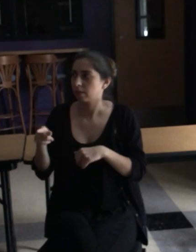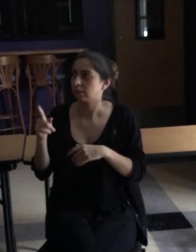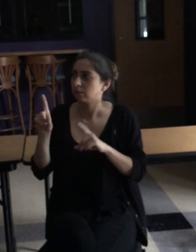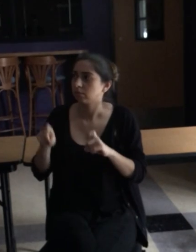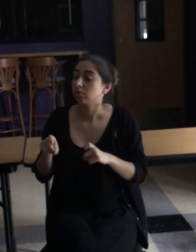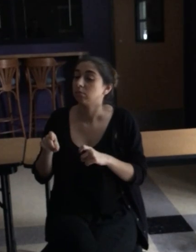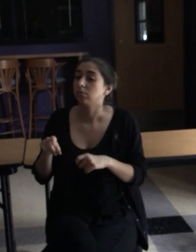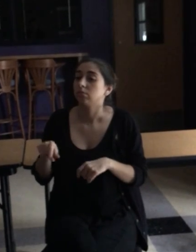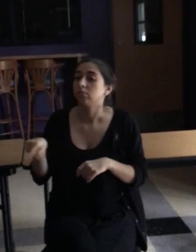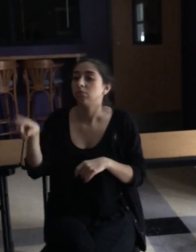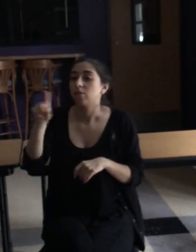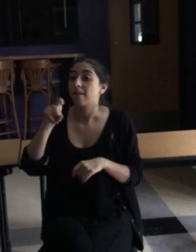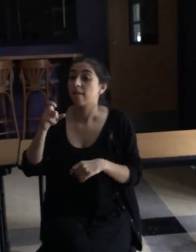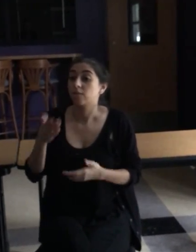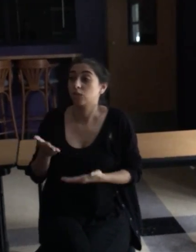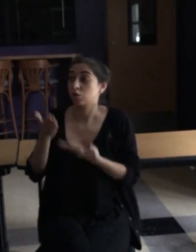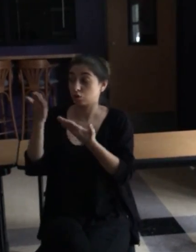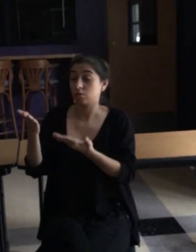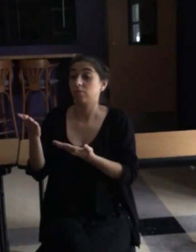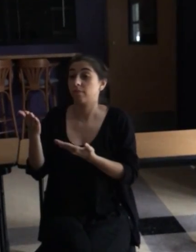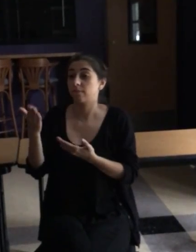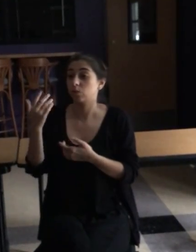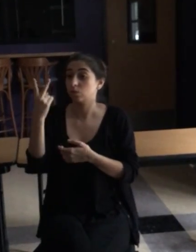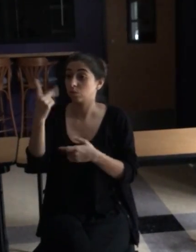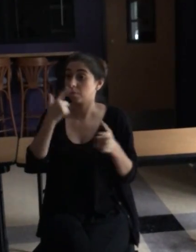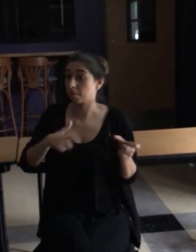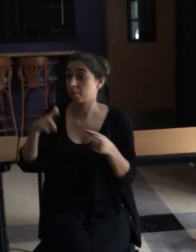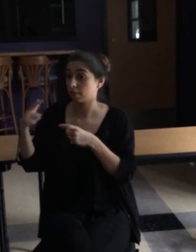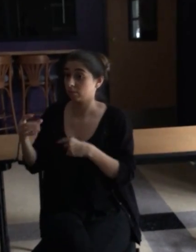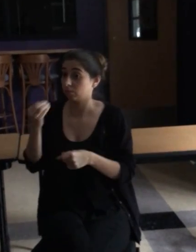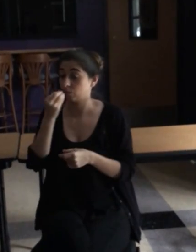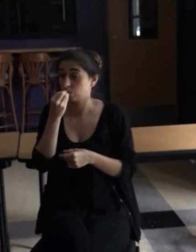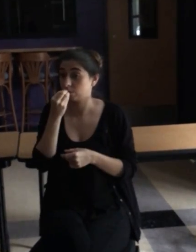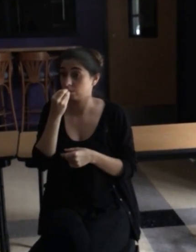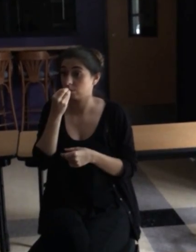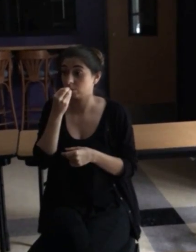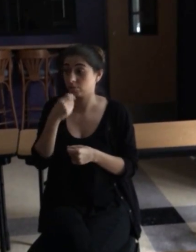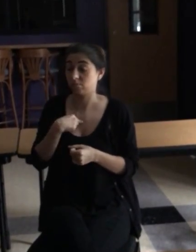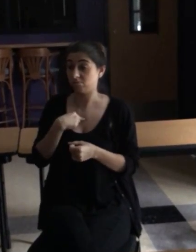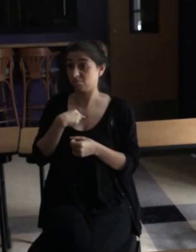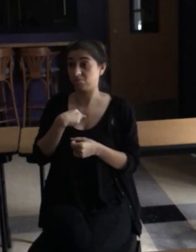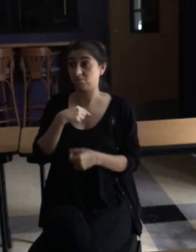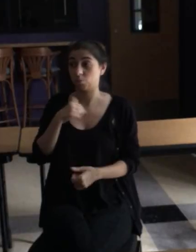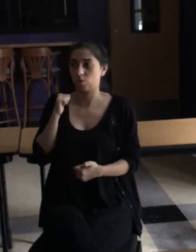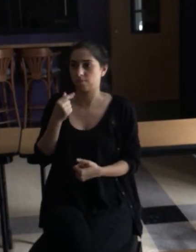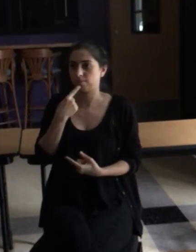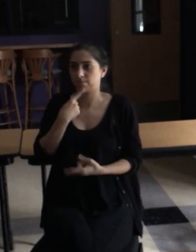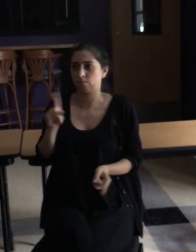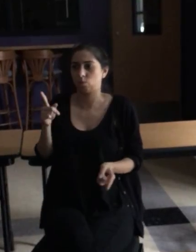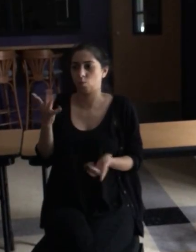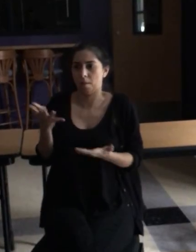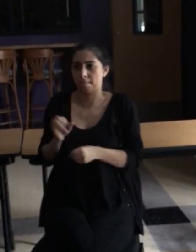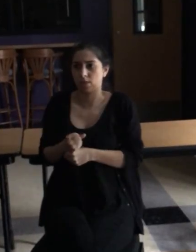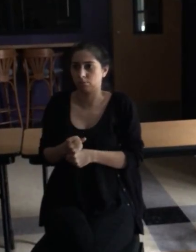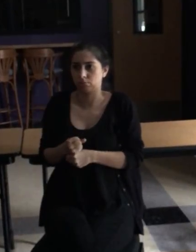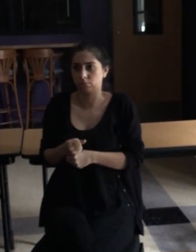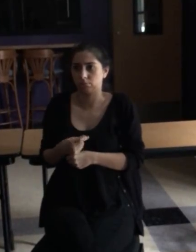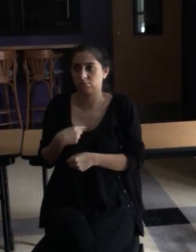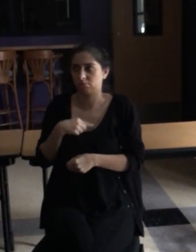need to serve me 2 plates of food. I am not going to tell you what to make. The